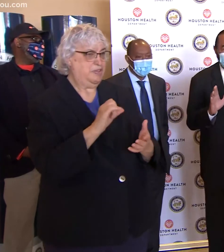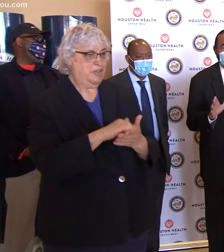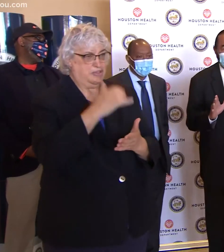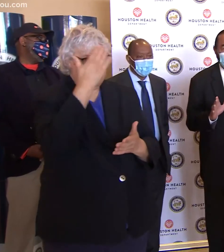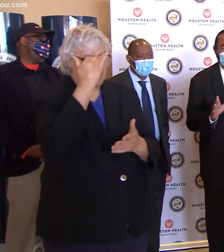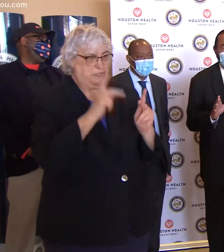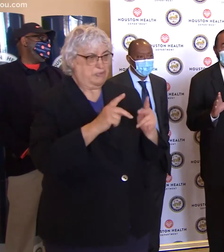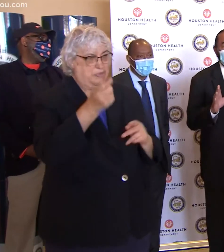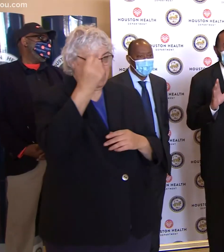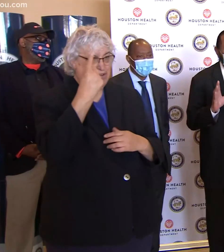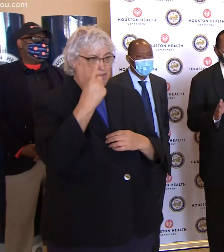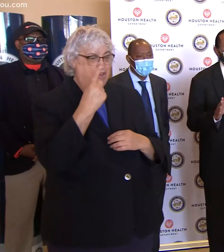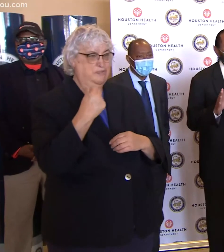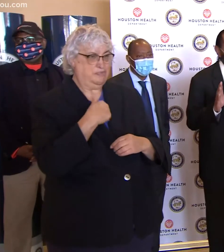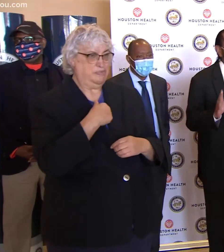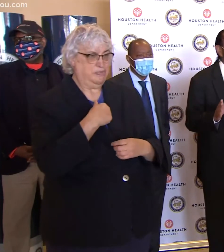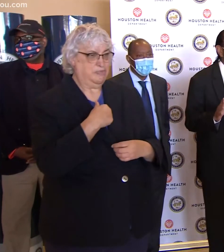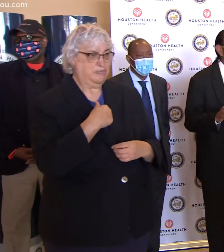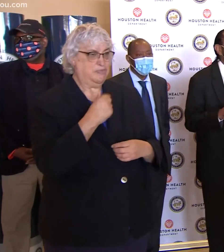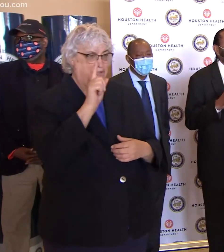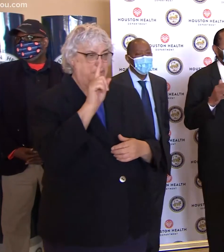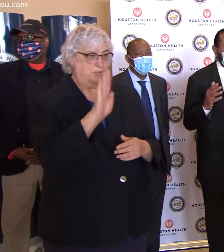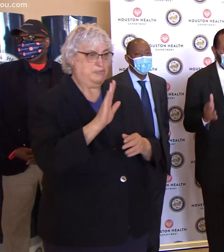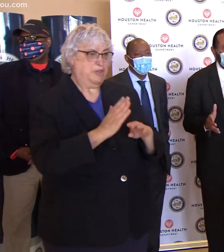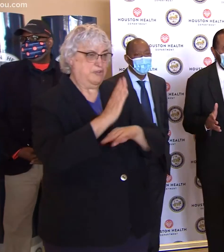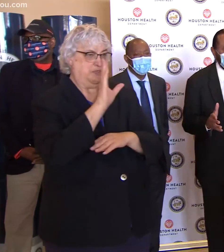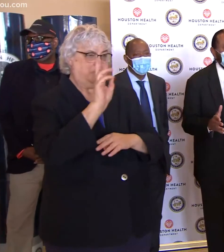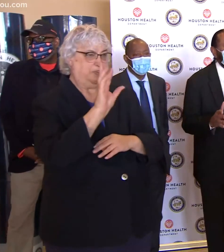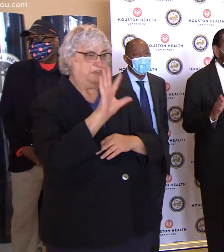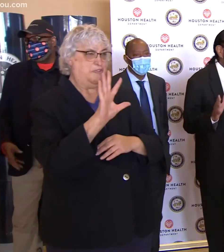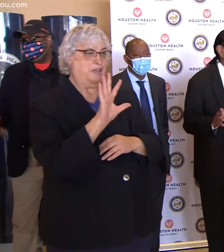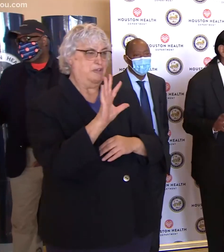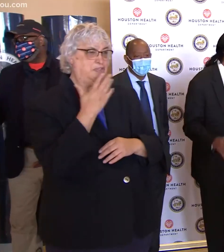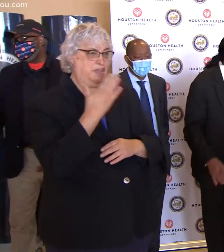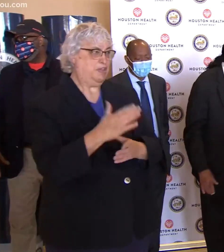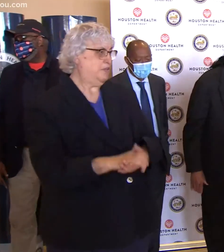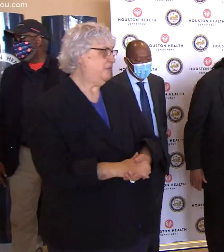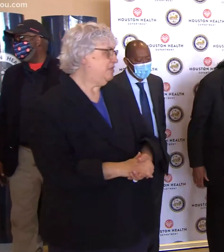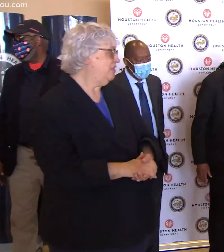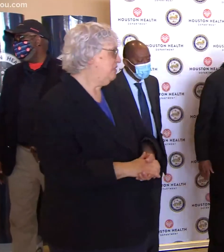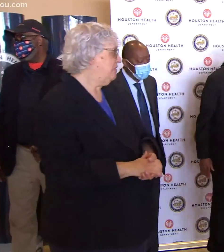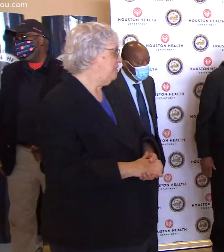important for people to know that I am in 1B, over 65. Thank you very much.